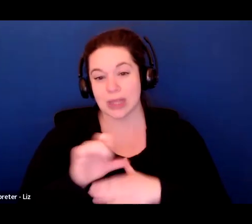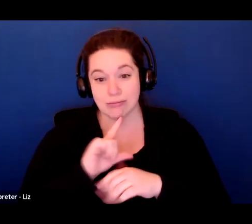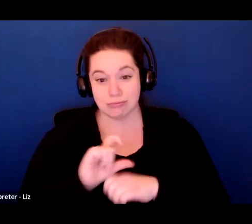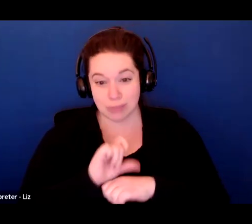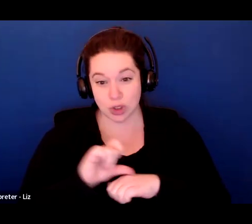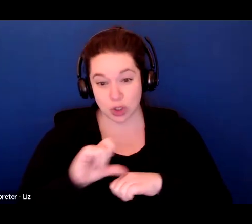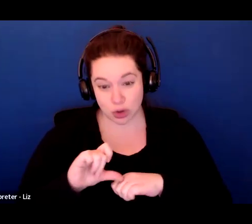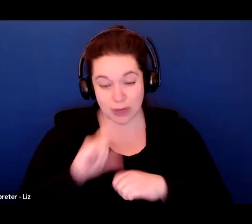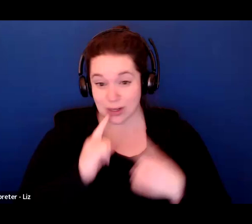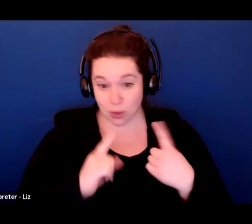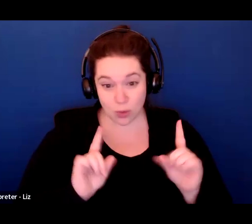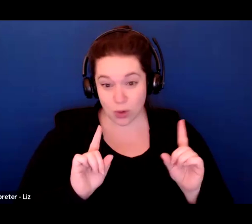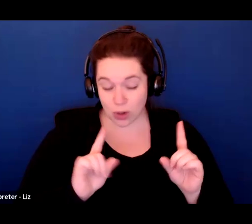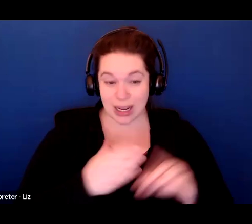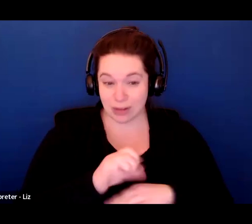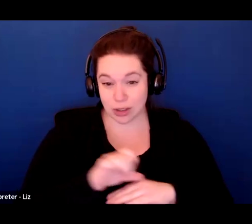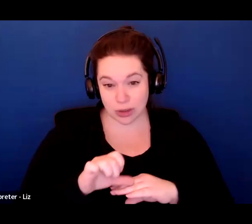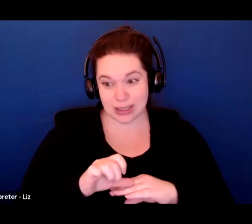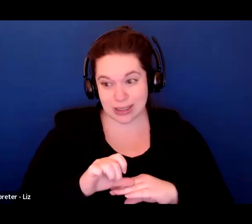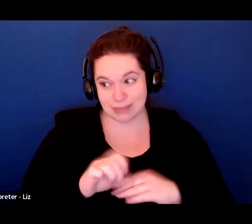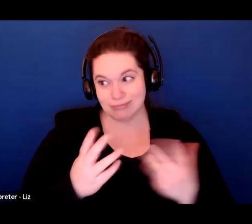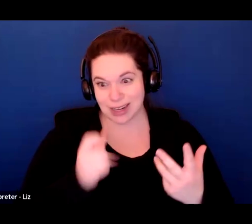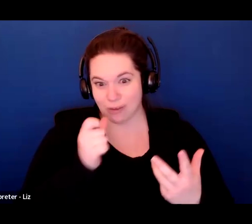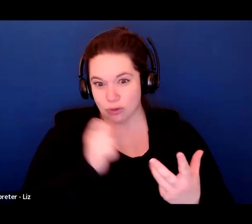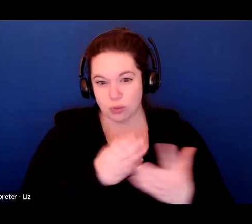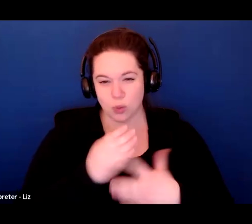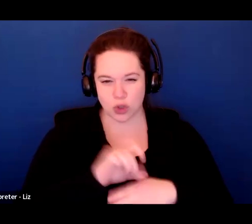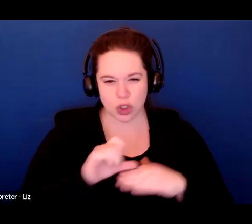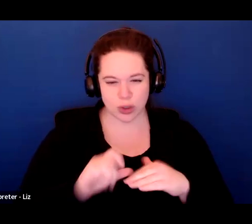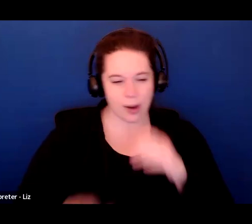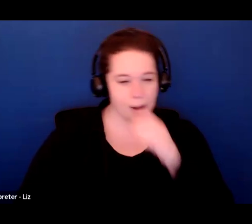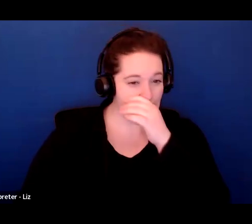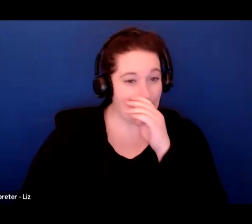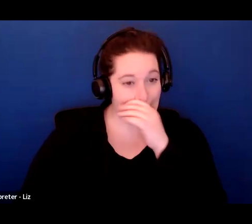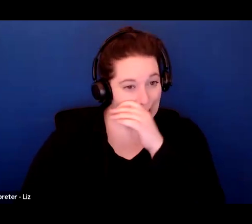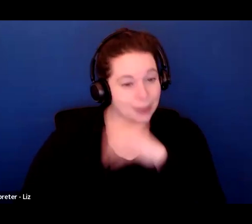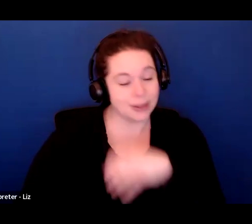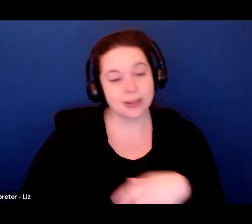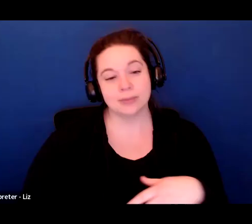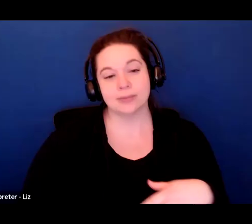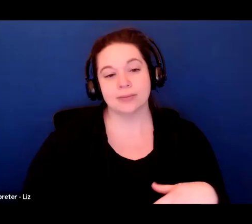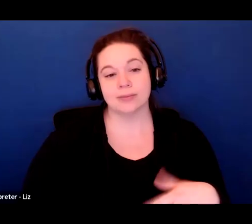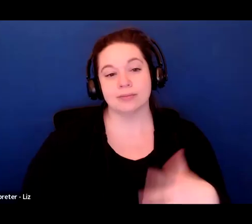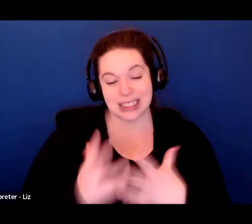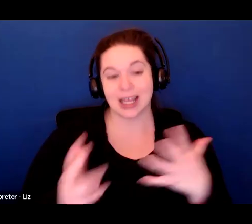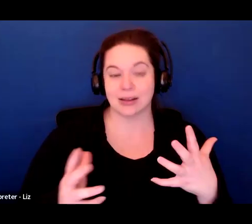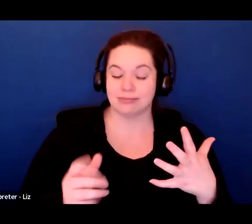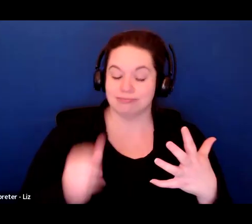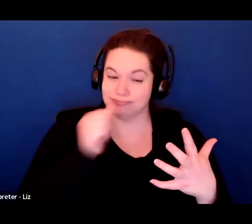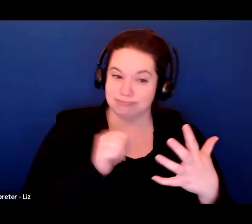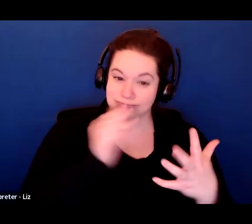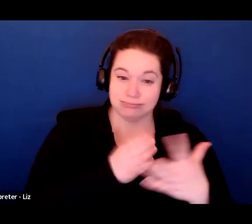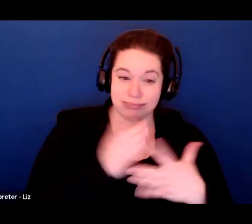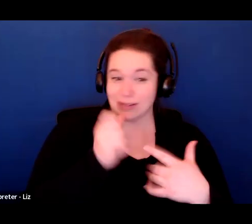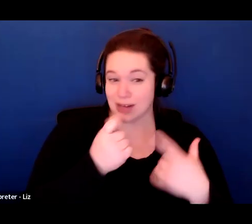If it doesn't work after you've had the surgery, now you've gone through a surgery, and that's a lot of trouble if it's not going to work. So